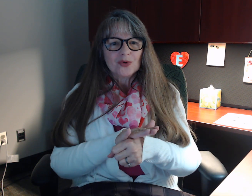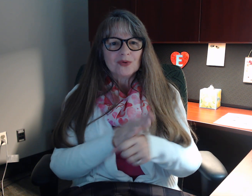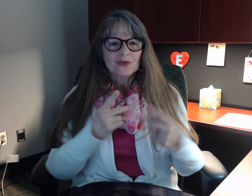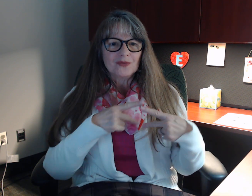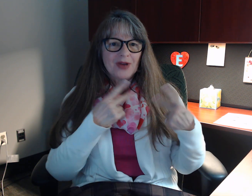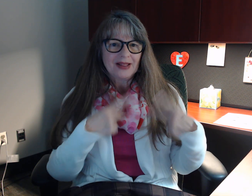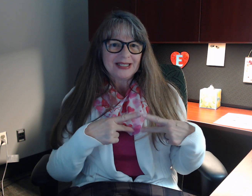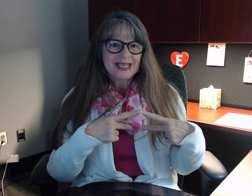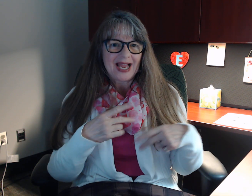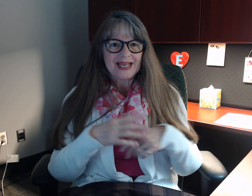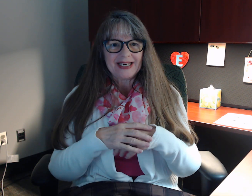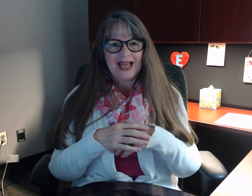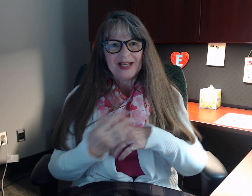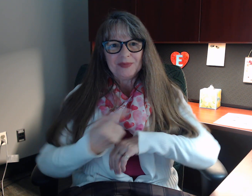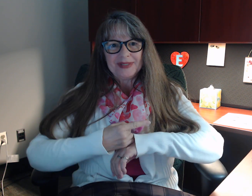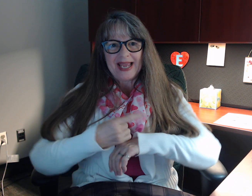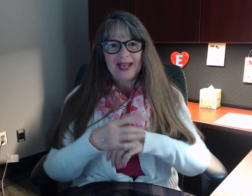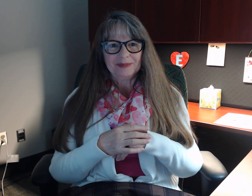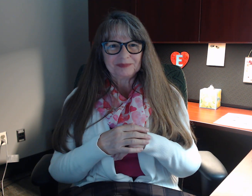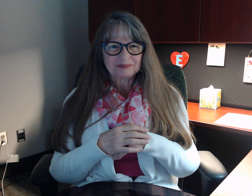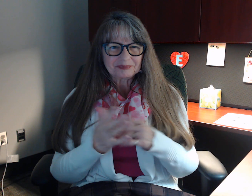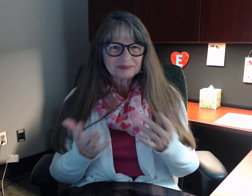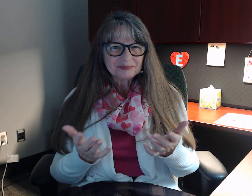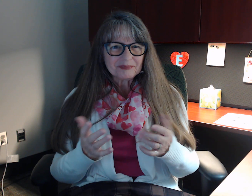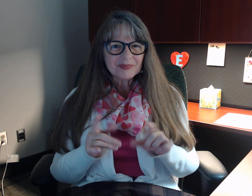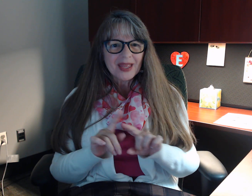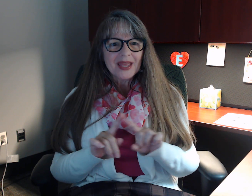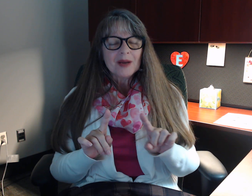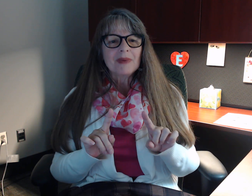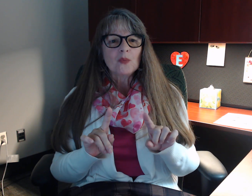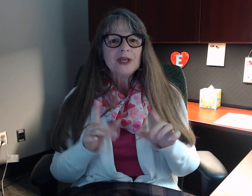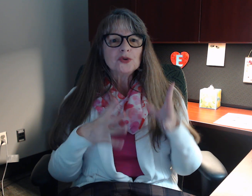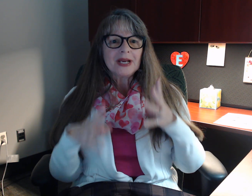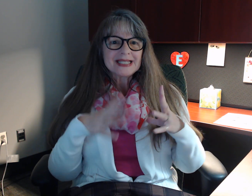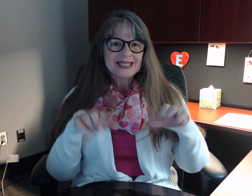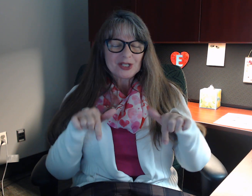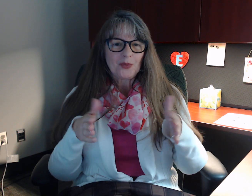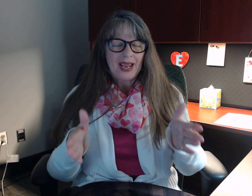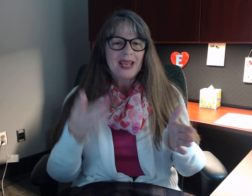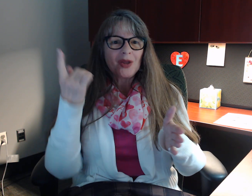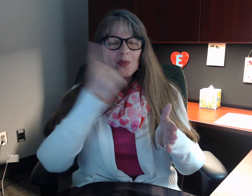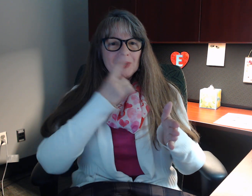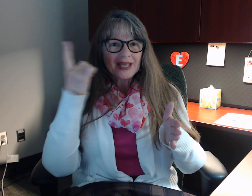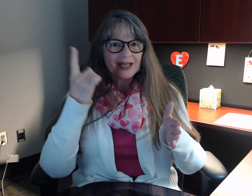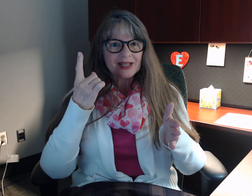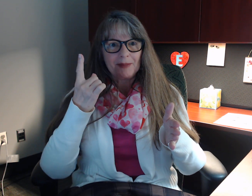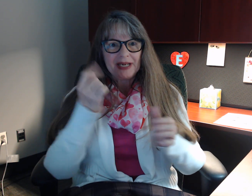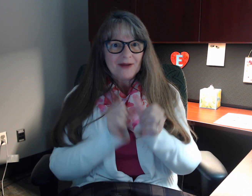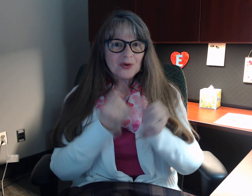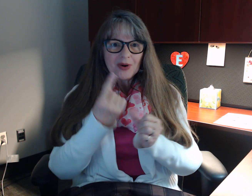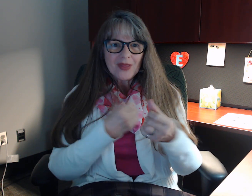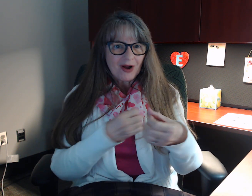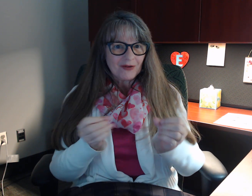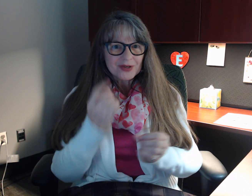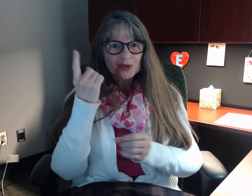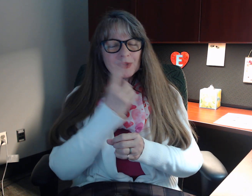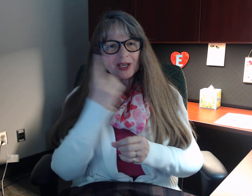full Valentine Day. But we dress this way because, I mean, everyone in the office, because we